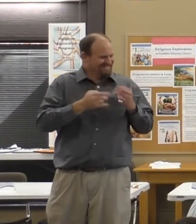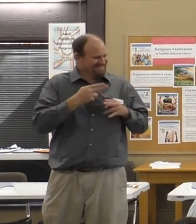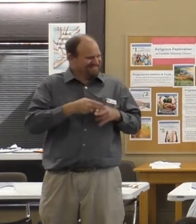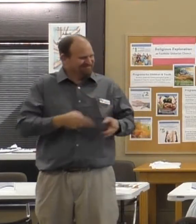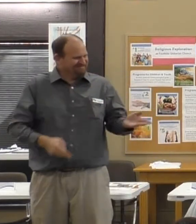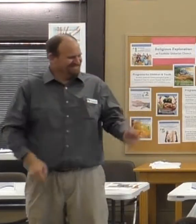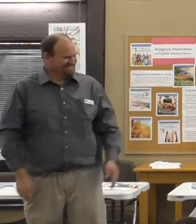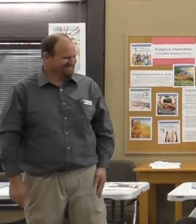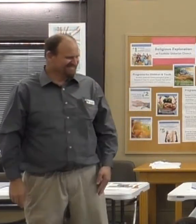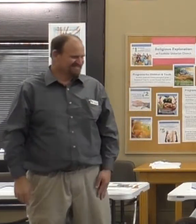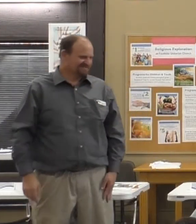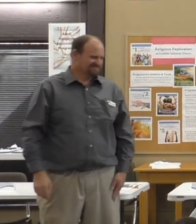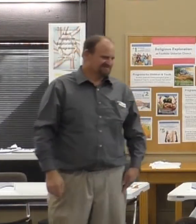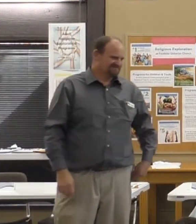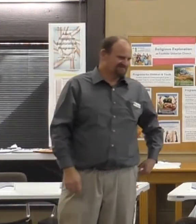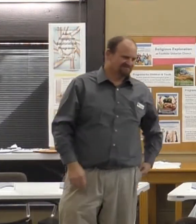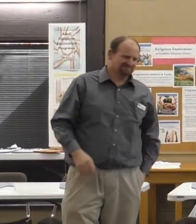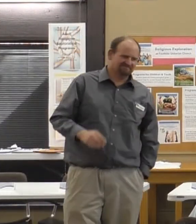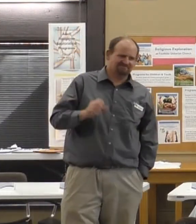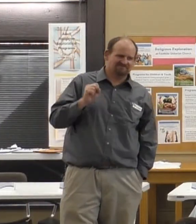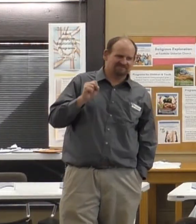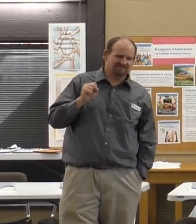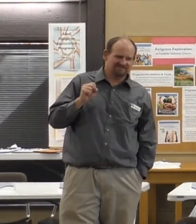I think that's everyone.